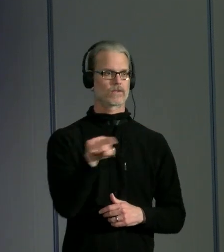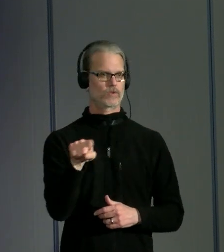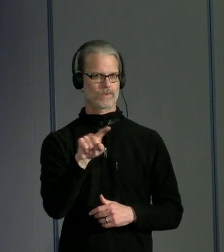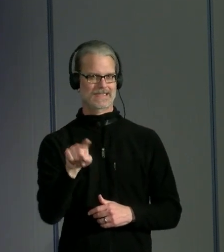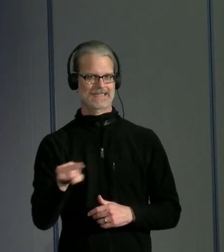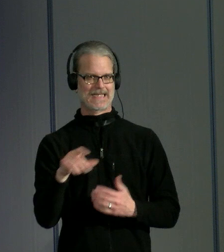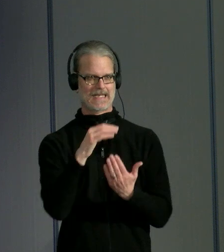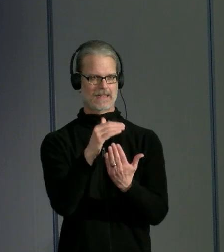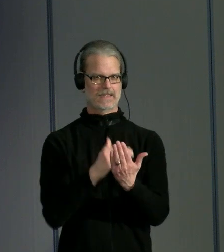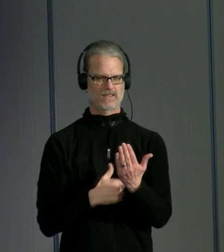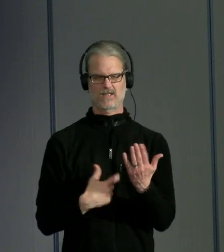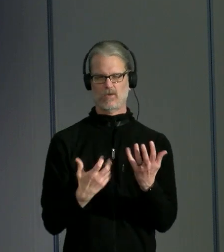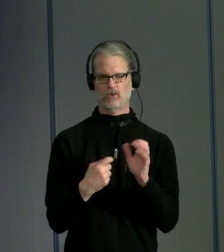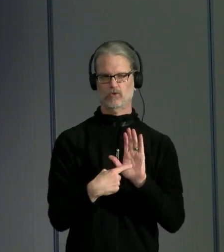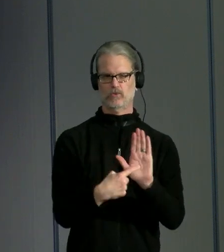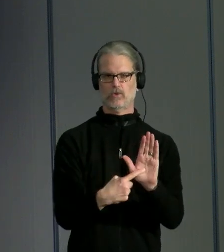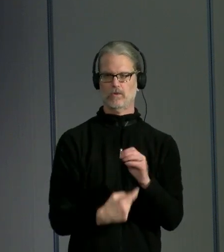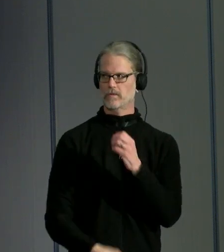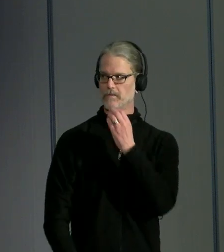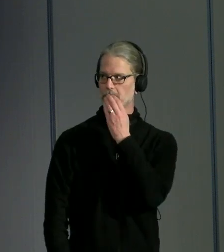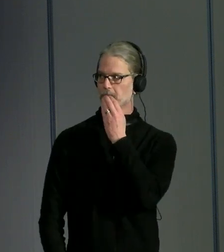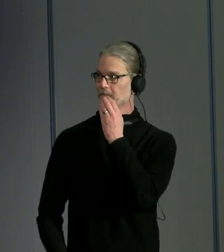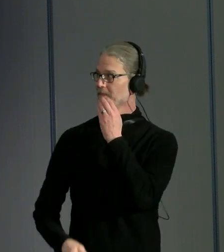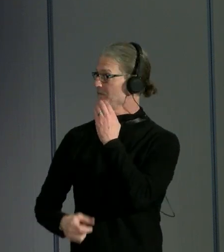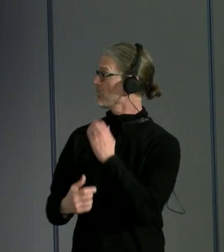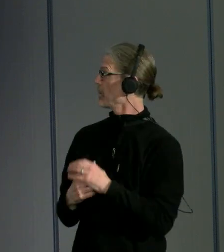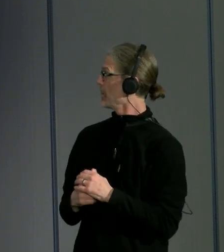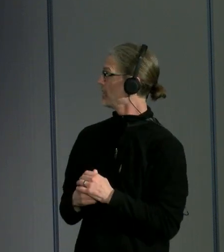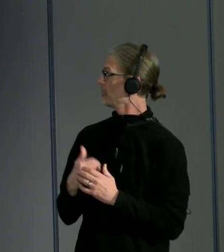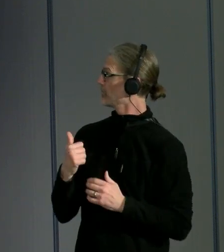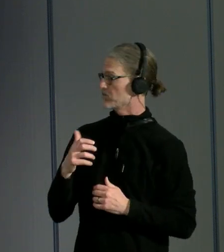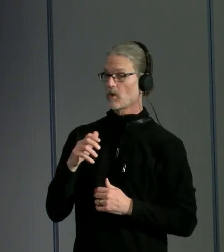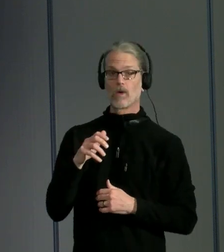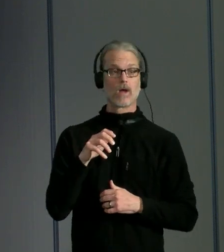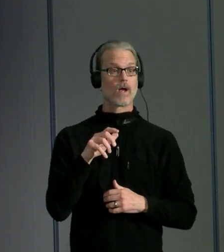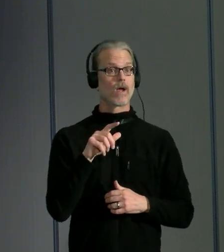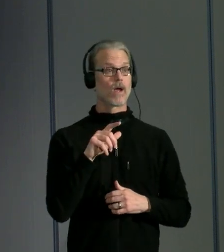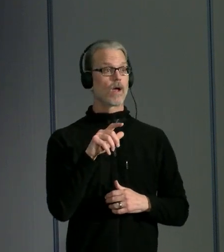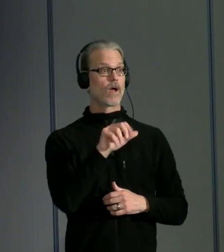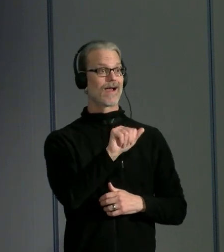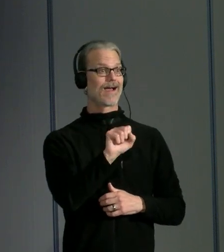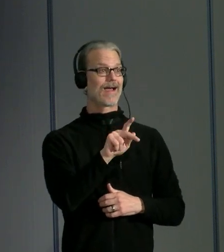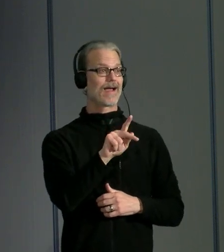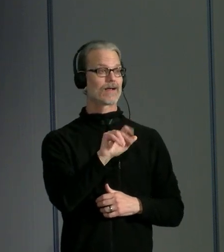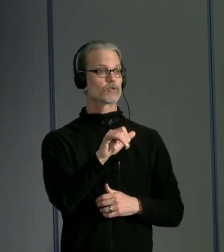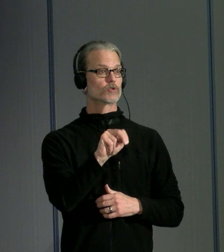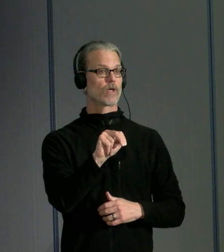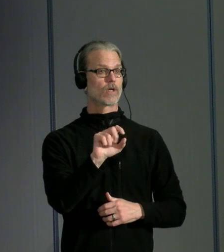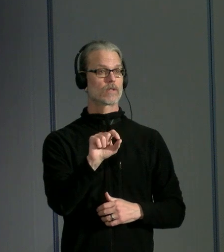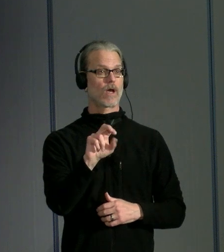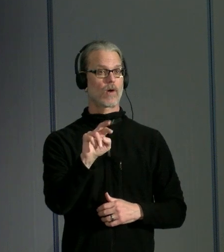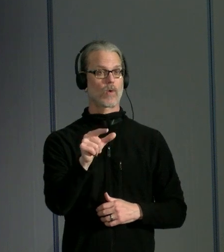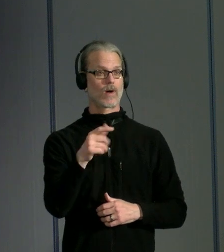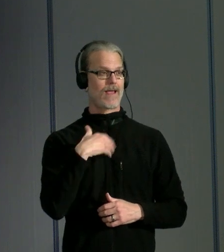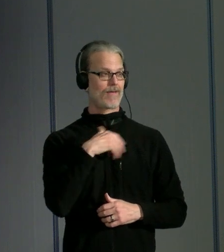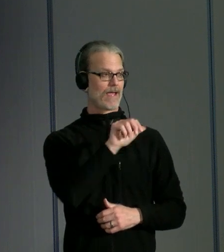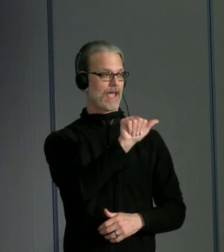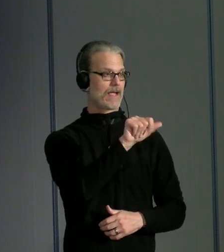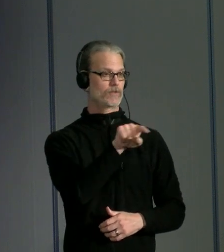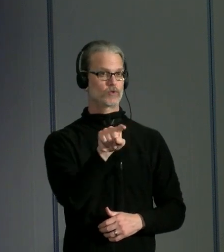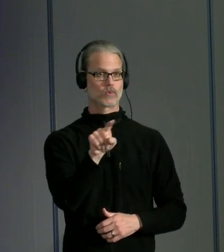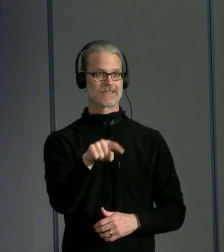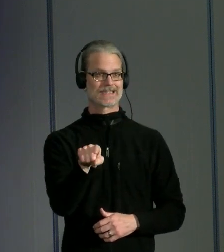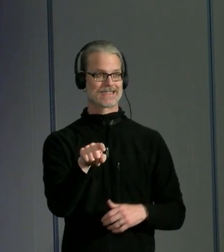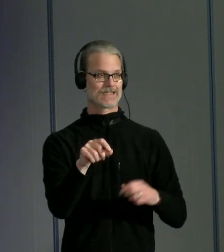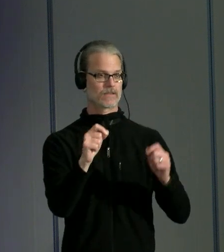I just wanted to walk through those real quick. So if you go to askjan.org, there's an A to Z listing, and it can help you